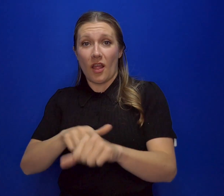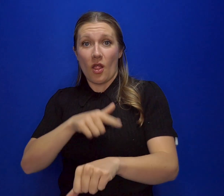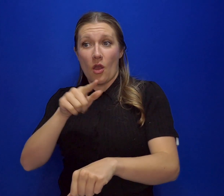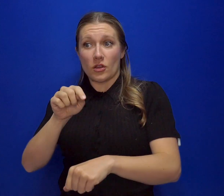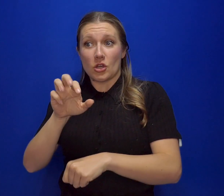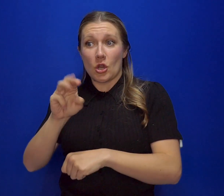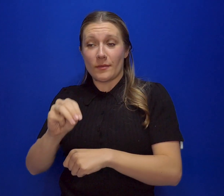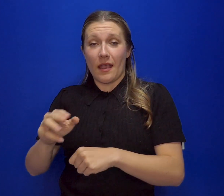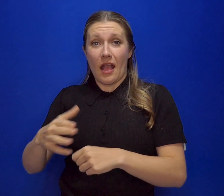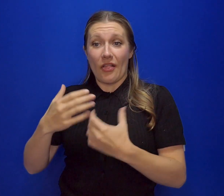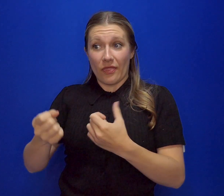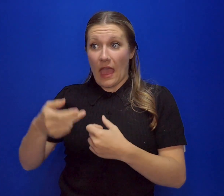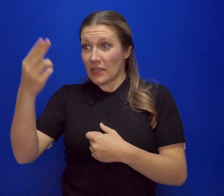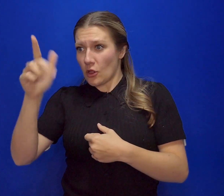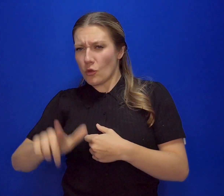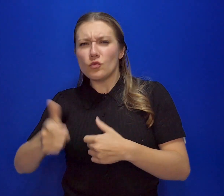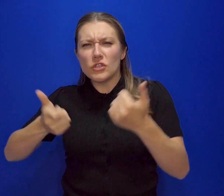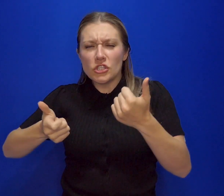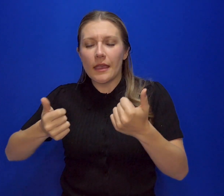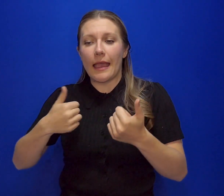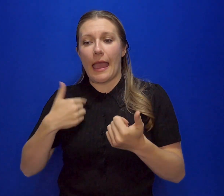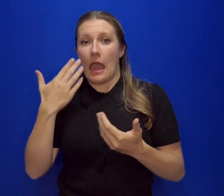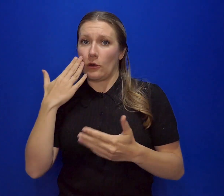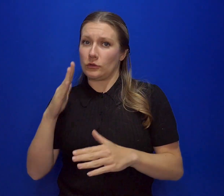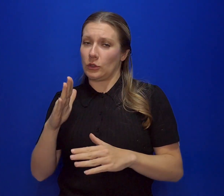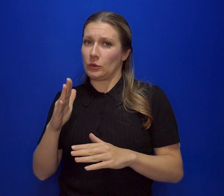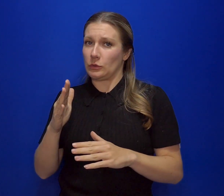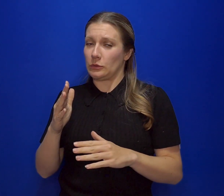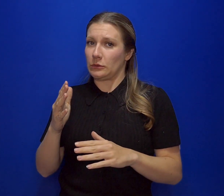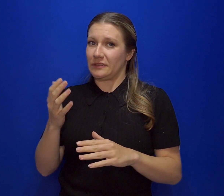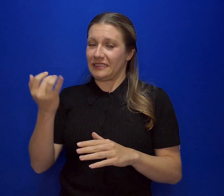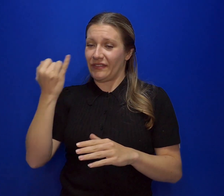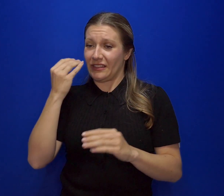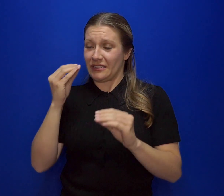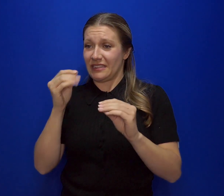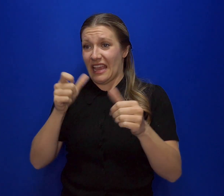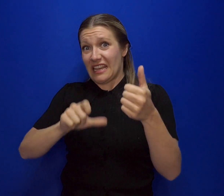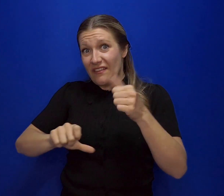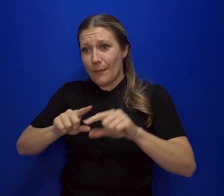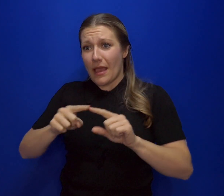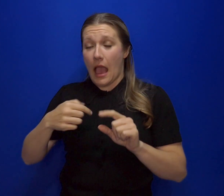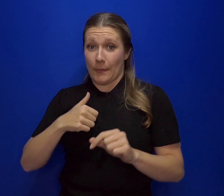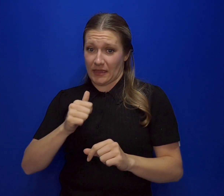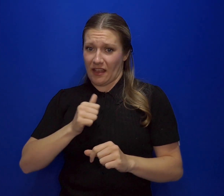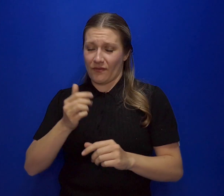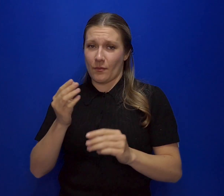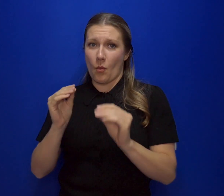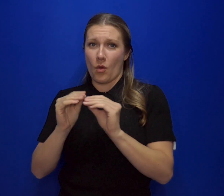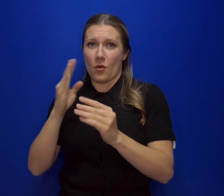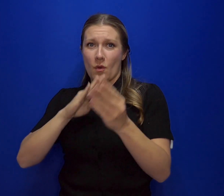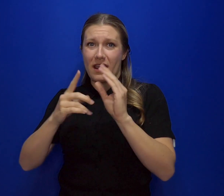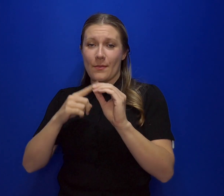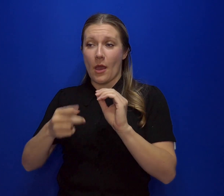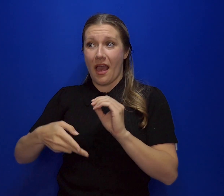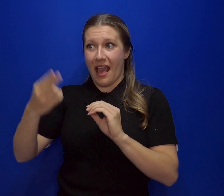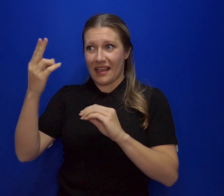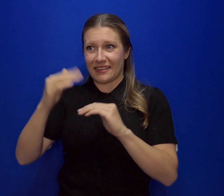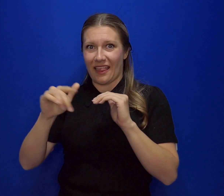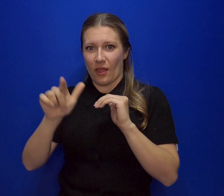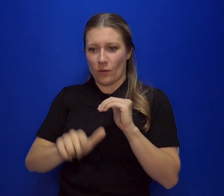I don't know how scientific it is, but I'm more worried about highs than lows, for long-term health, especially. I mean, short-term, a low